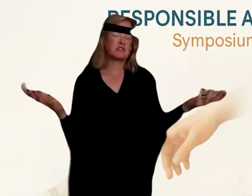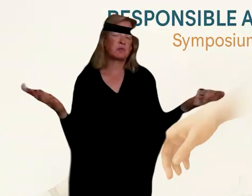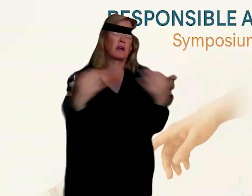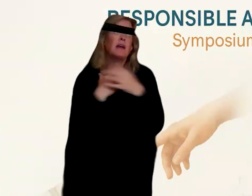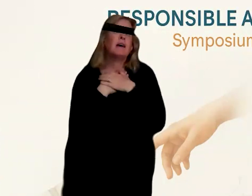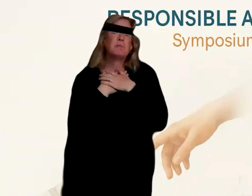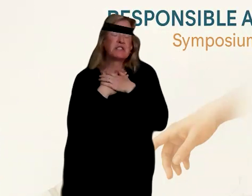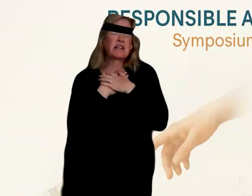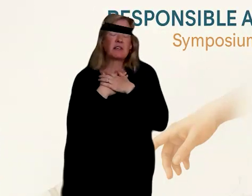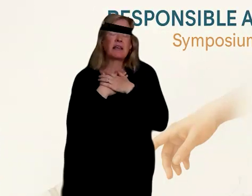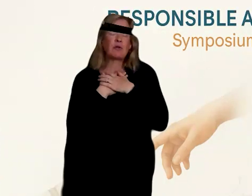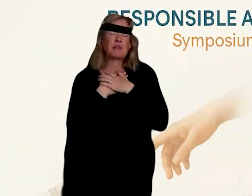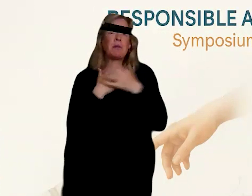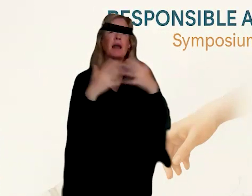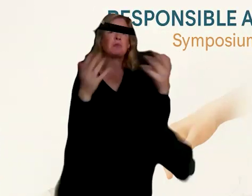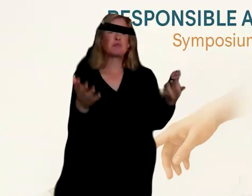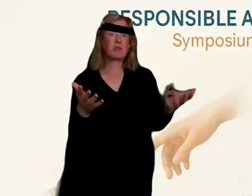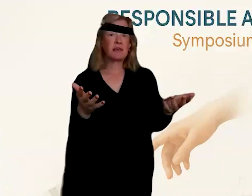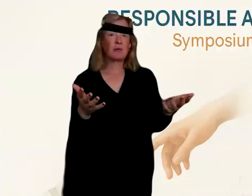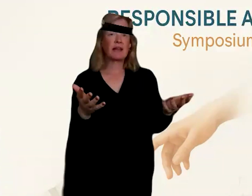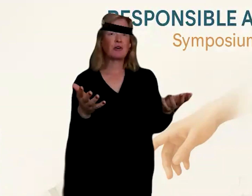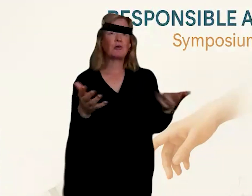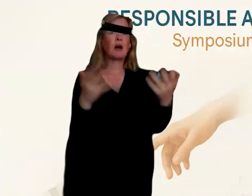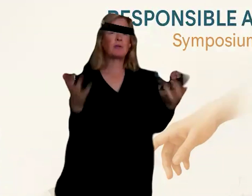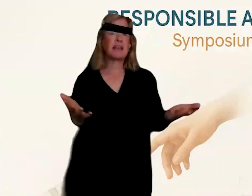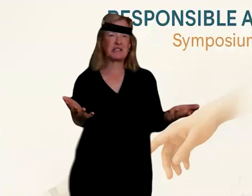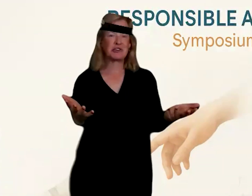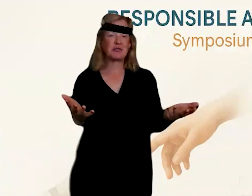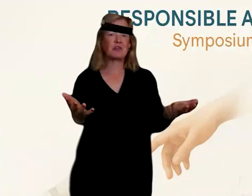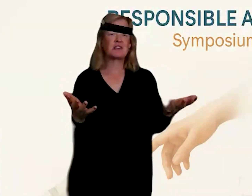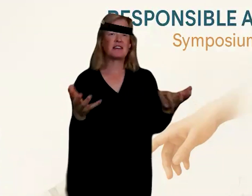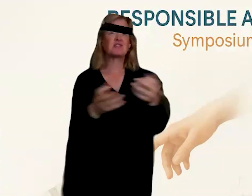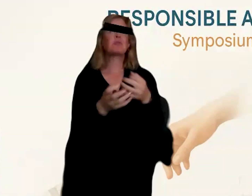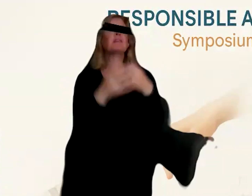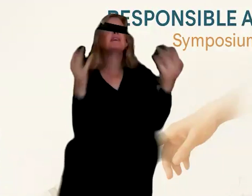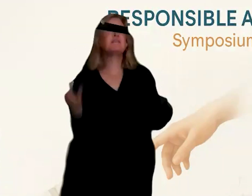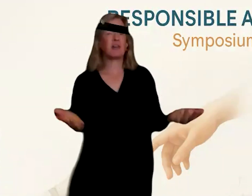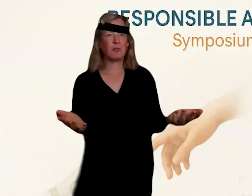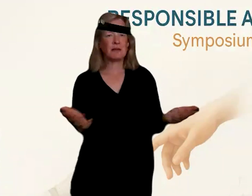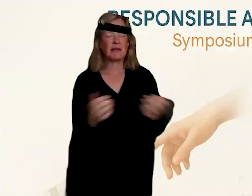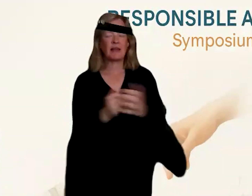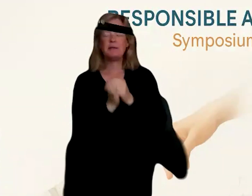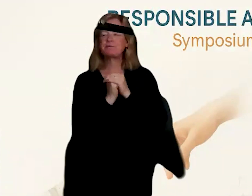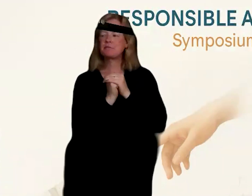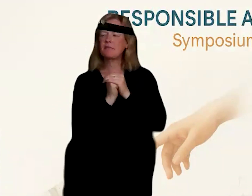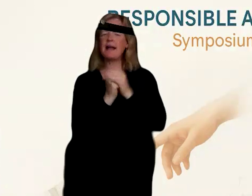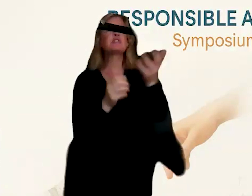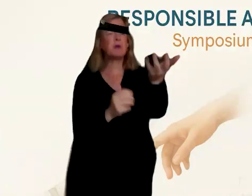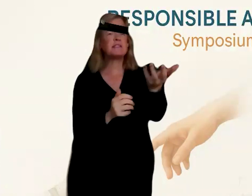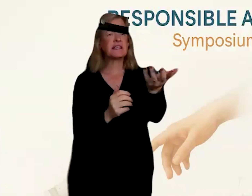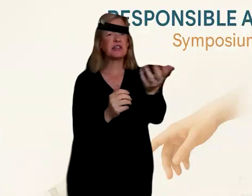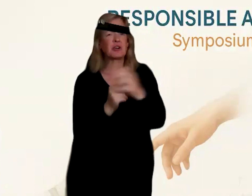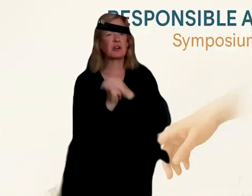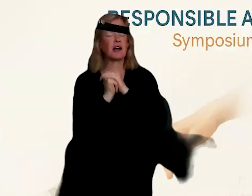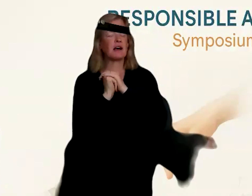to do this work, particularly groups like mine, which were theoretical computational neuroscientists. So we lived on open data. And